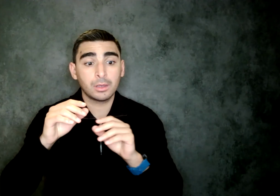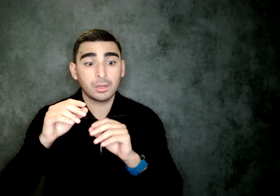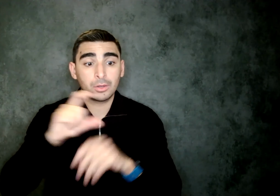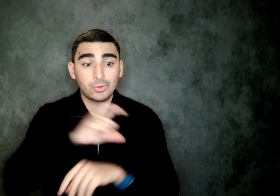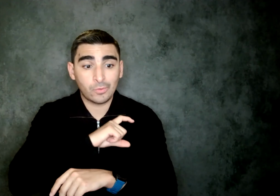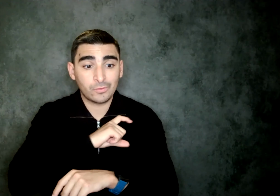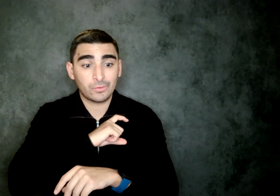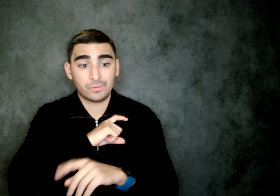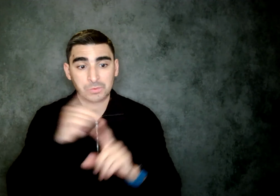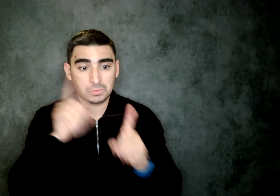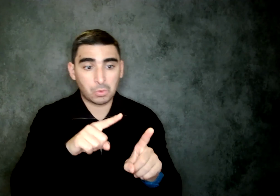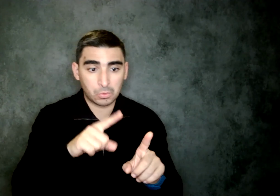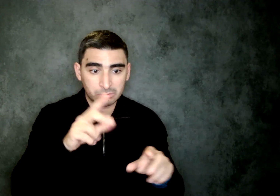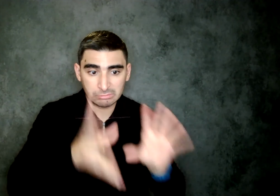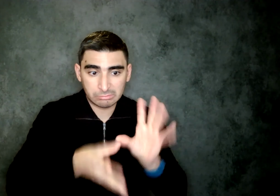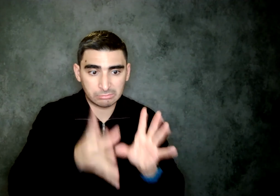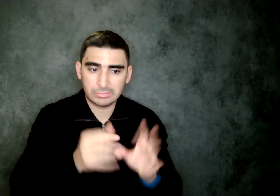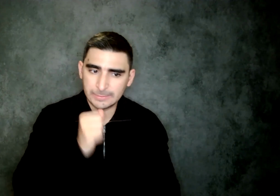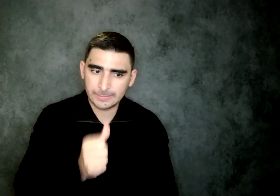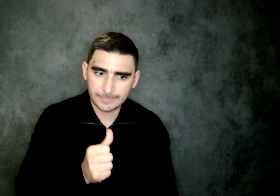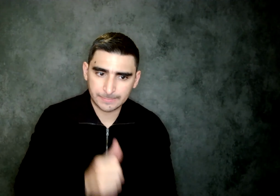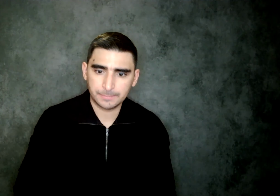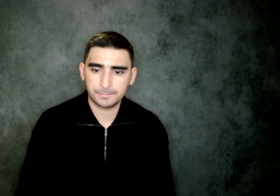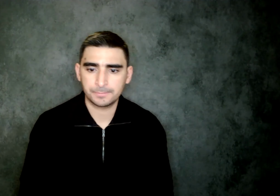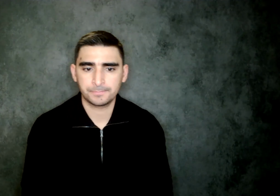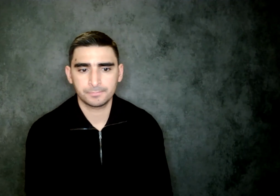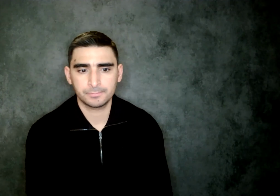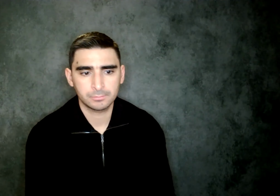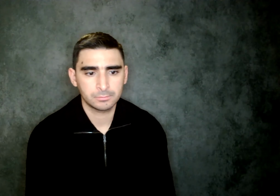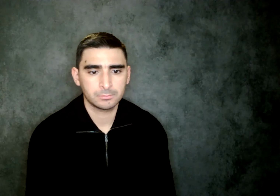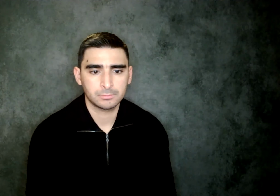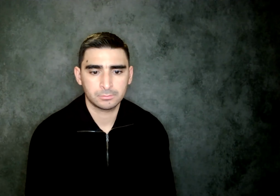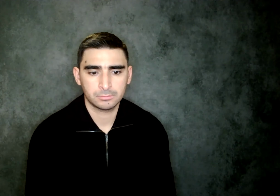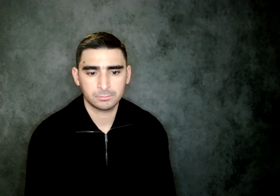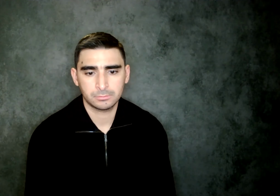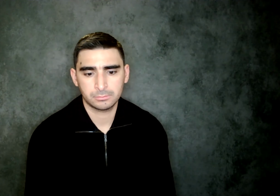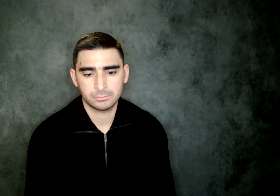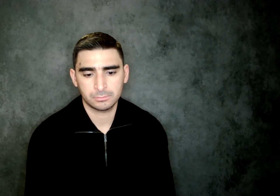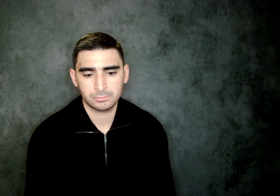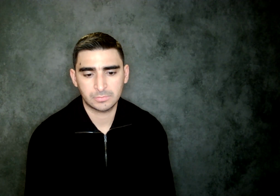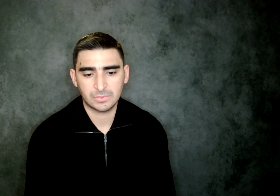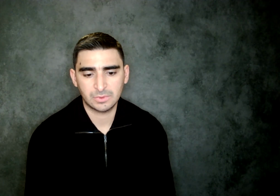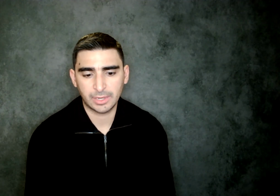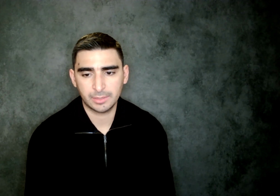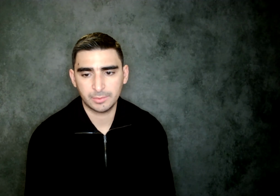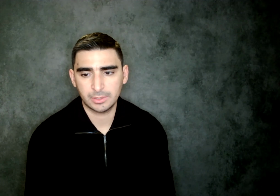Y no lo último, lo que más me salió a la mente era de criminalizar